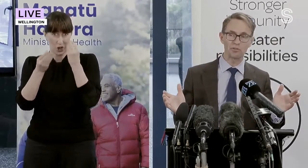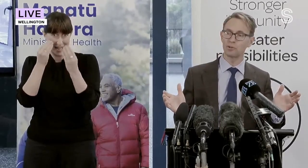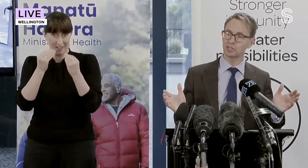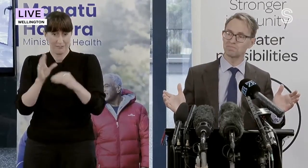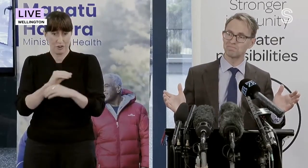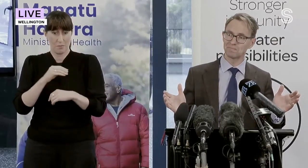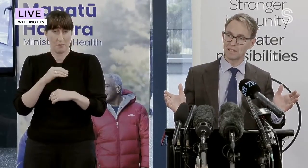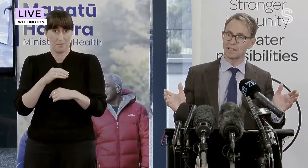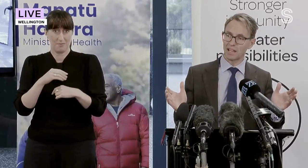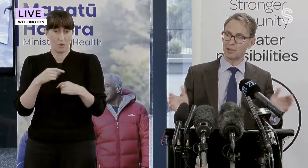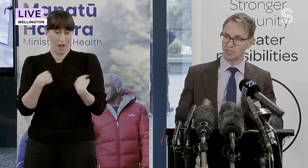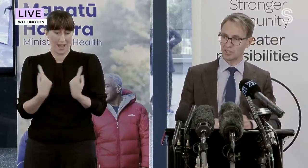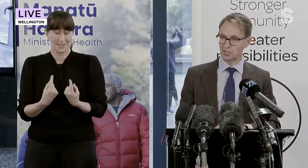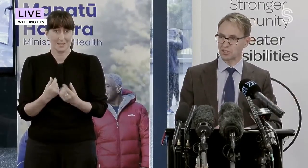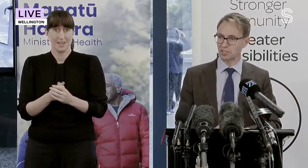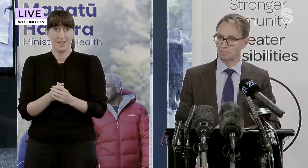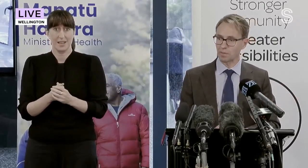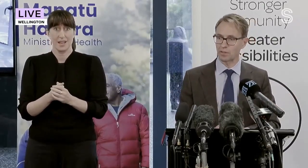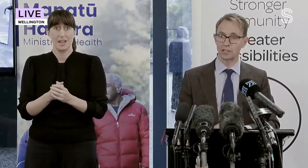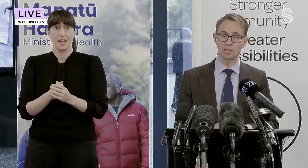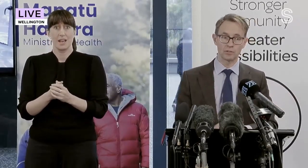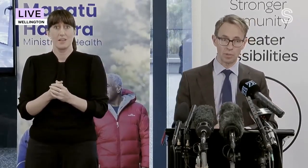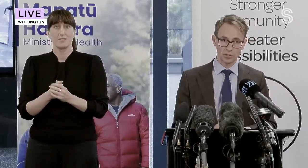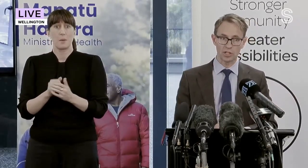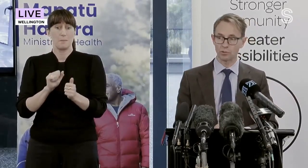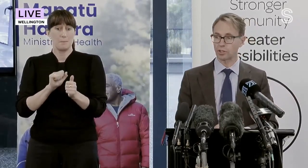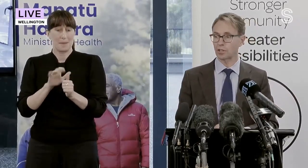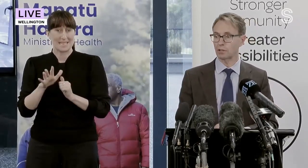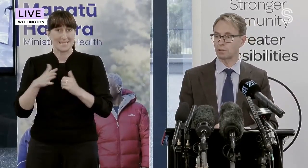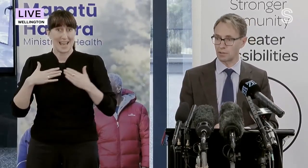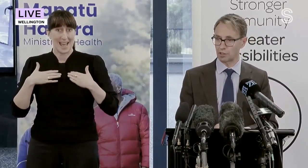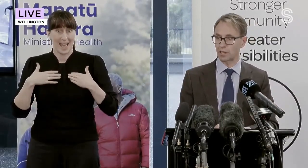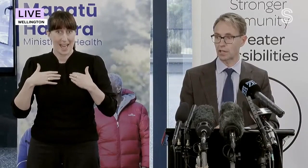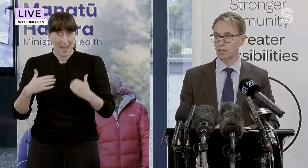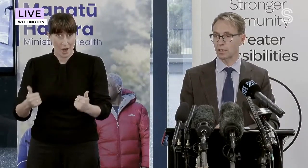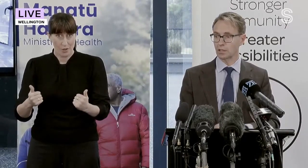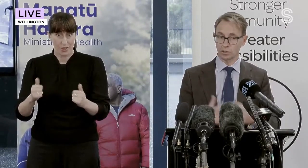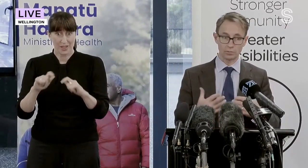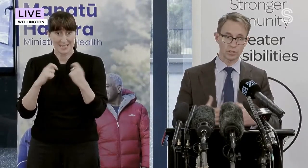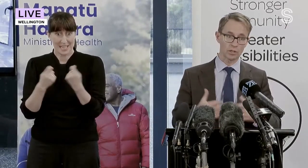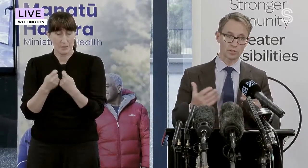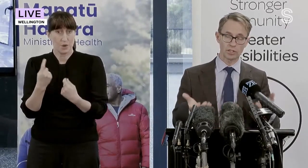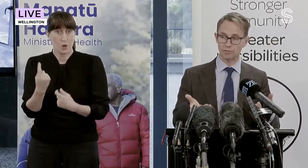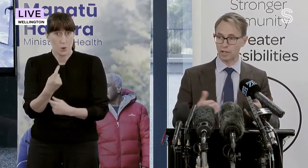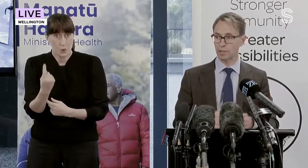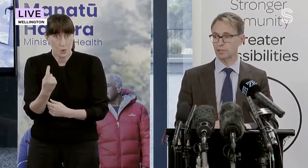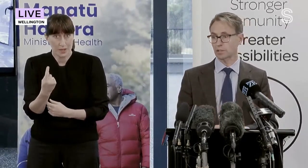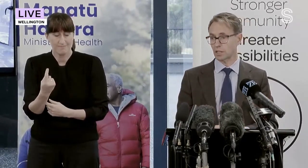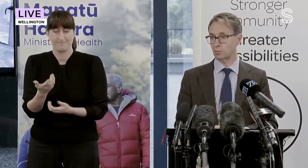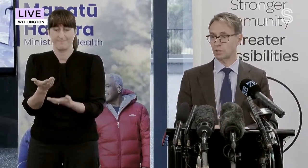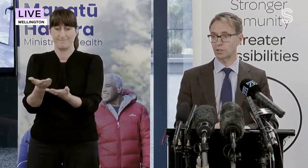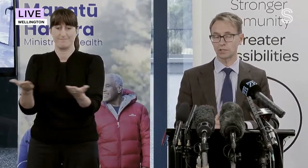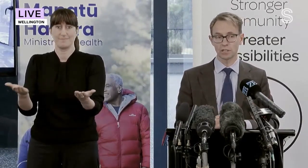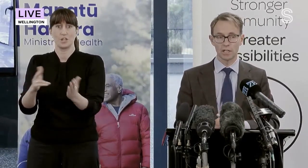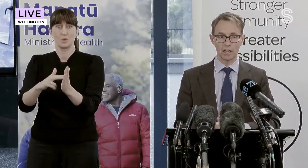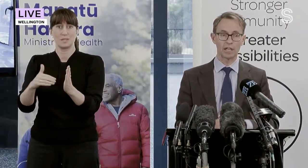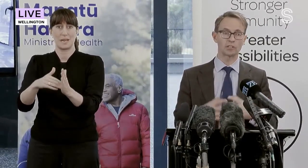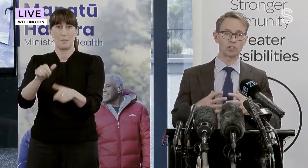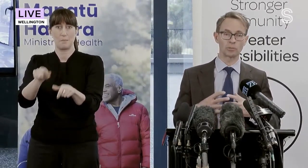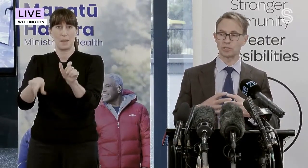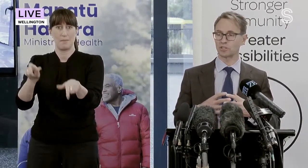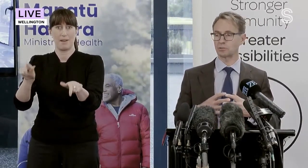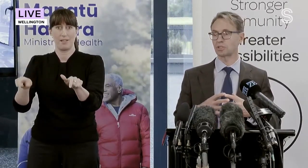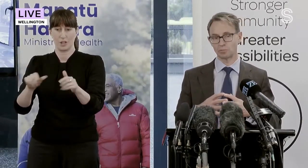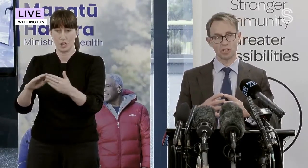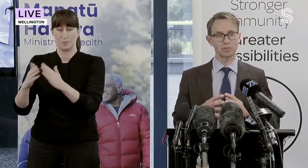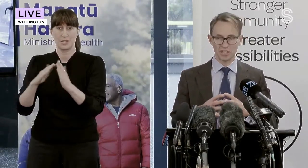healthcare workforce are our citizens. They deliver most healthcare every day to themselves and their families and their communities, and our